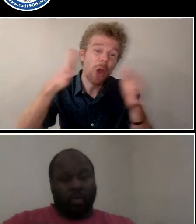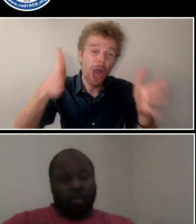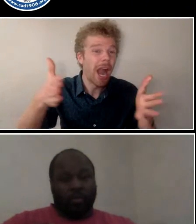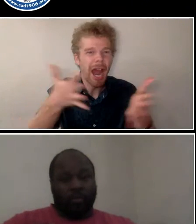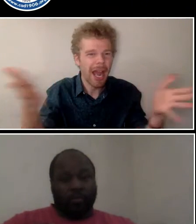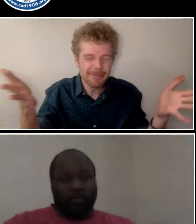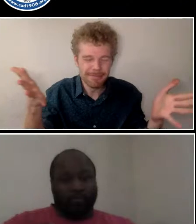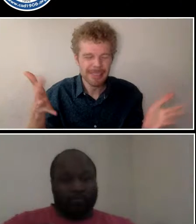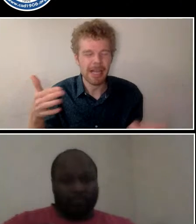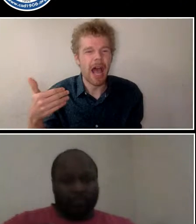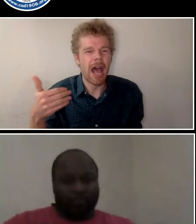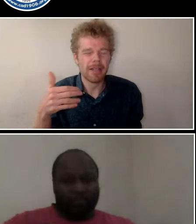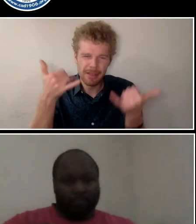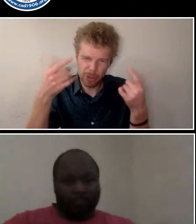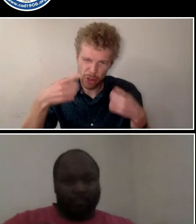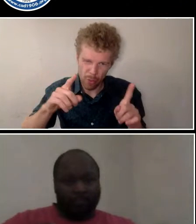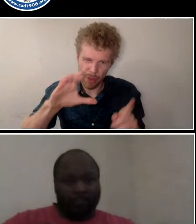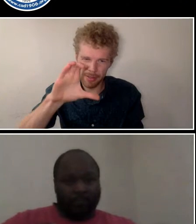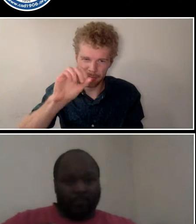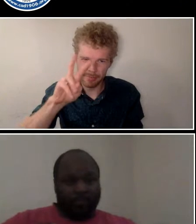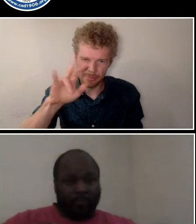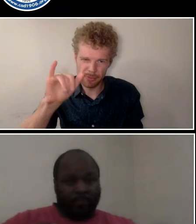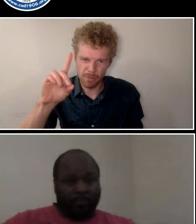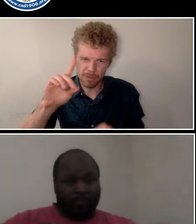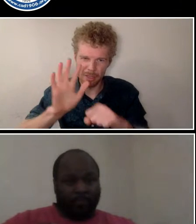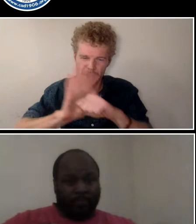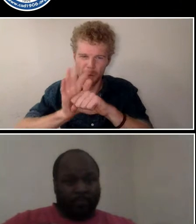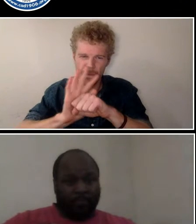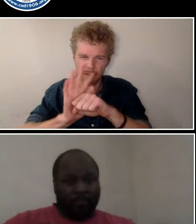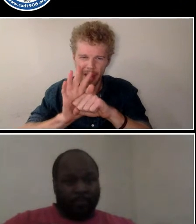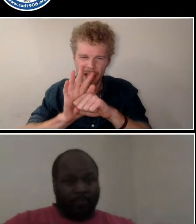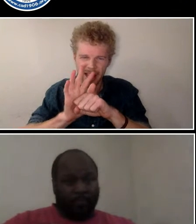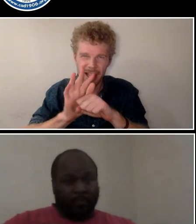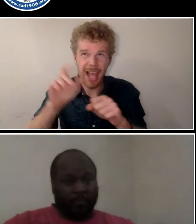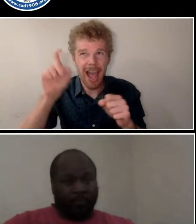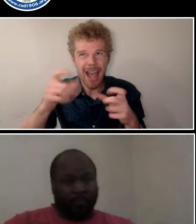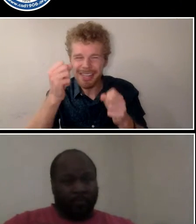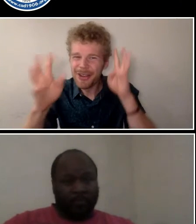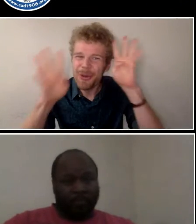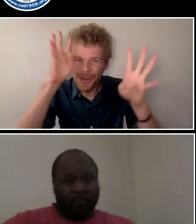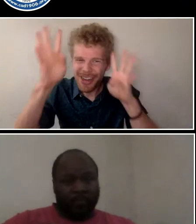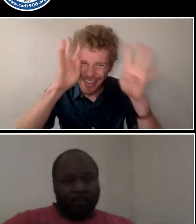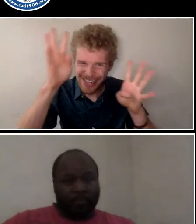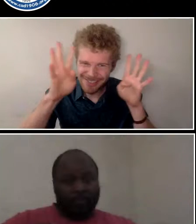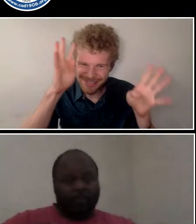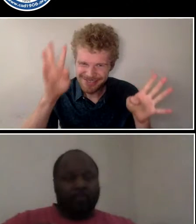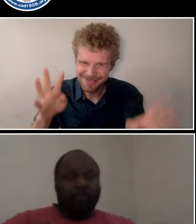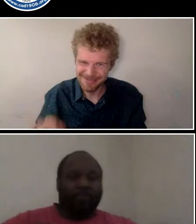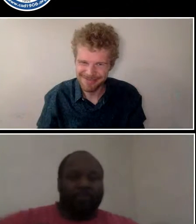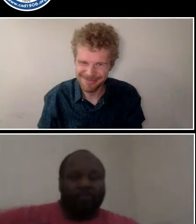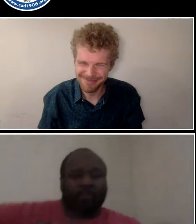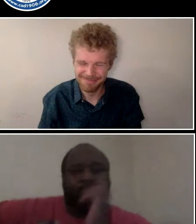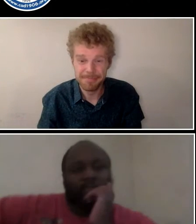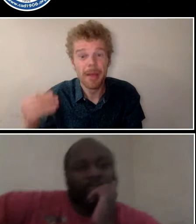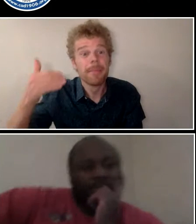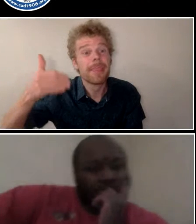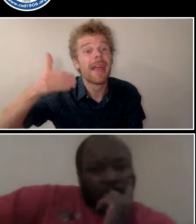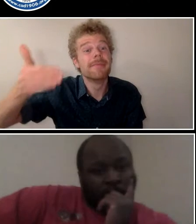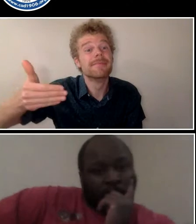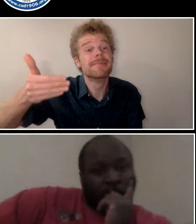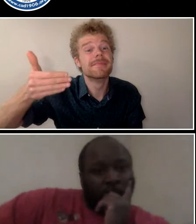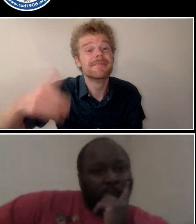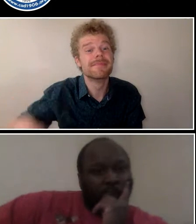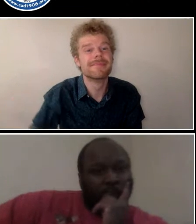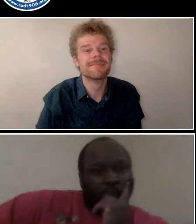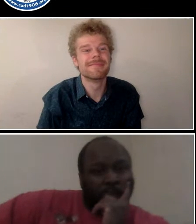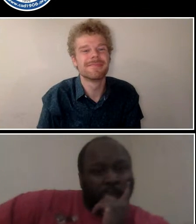done on that. Rob is actually typing everything for me, so thank you. Now, meeting the voters. Again,